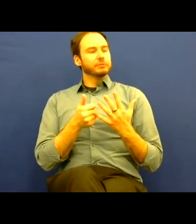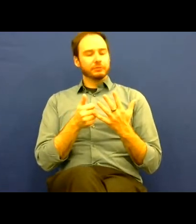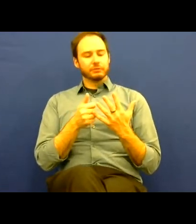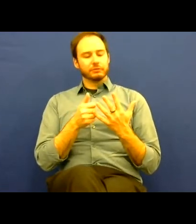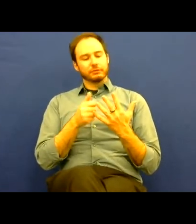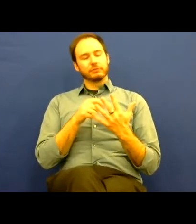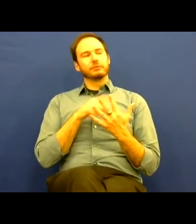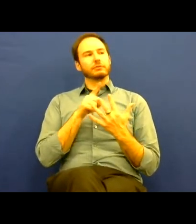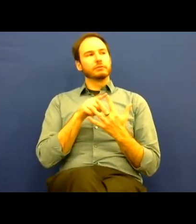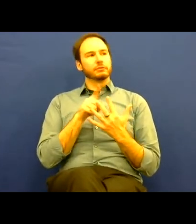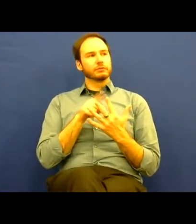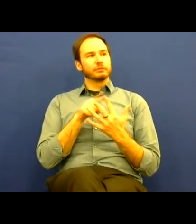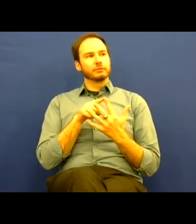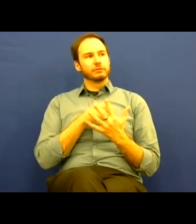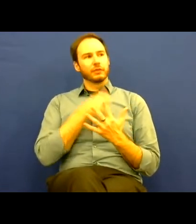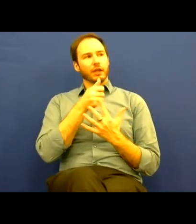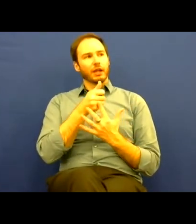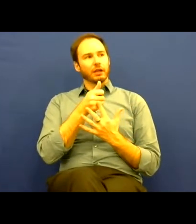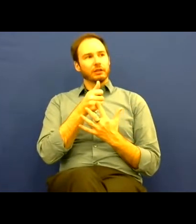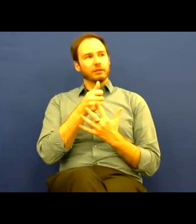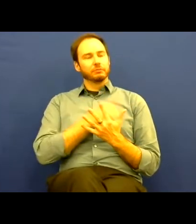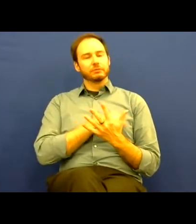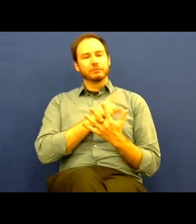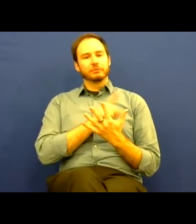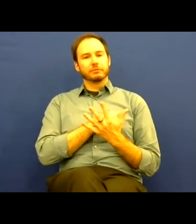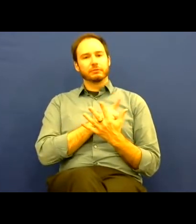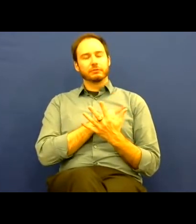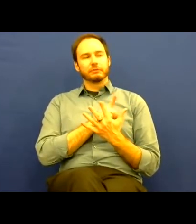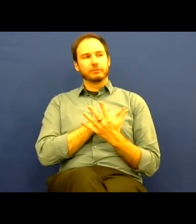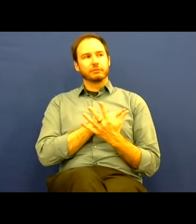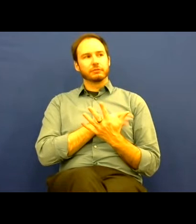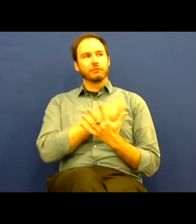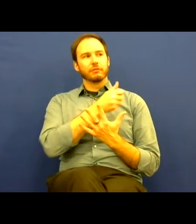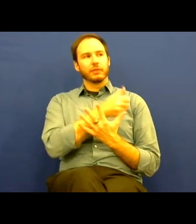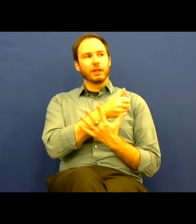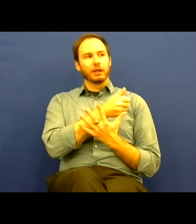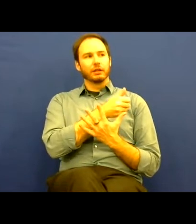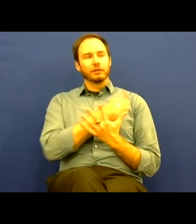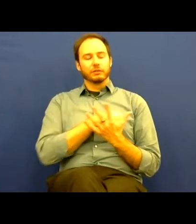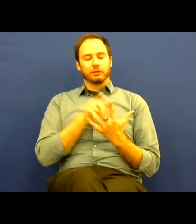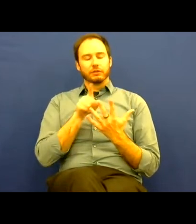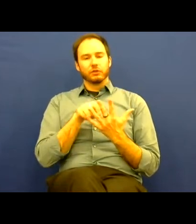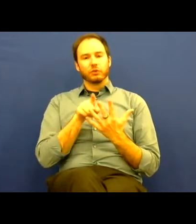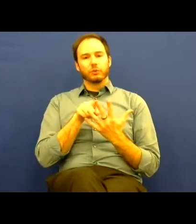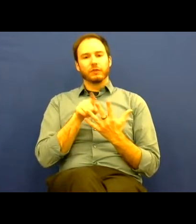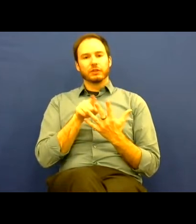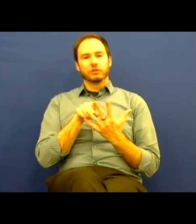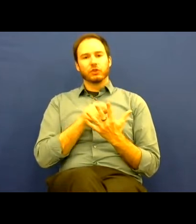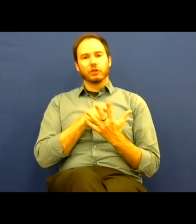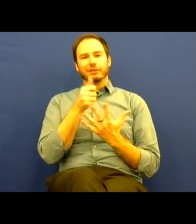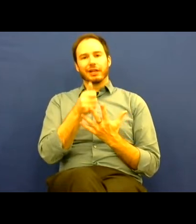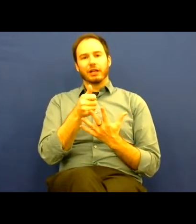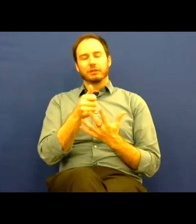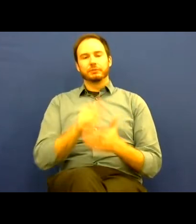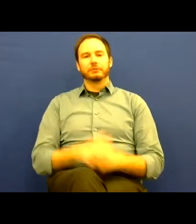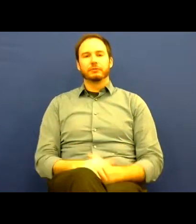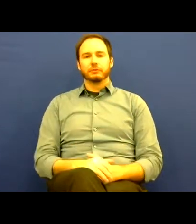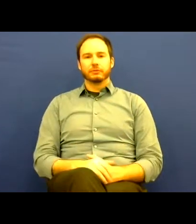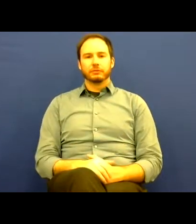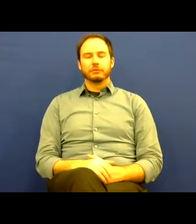Aye. Councilmember Page, Aye. Councilmember Blanca, Aye. Supervisor Schultz.